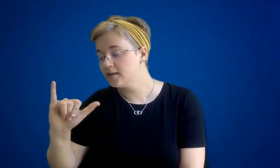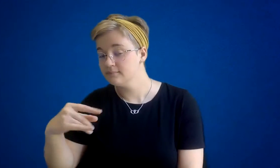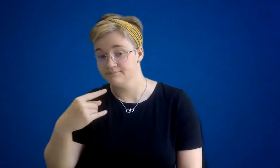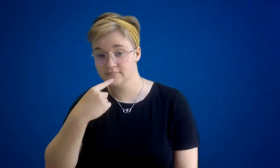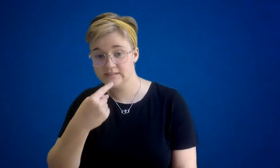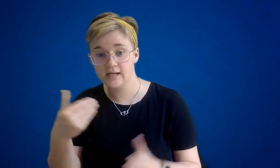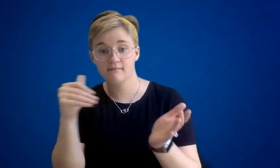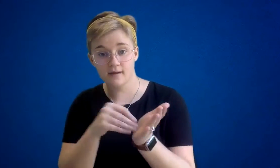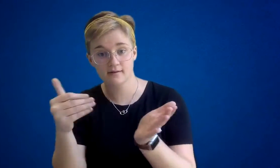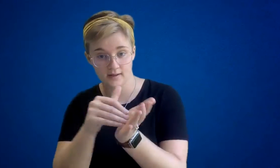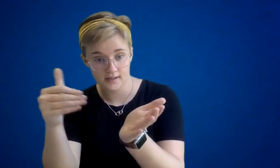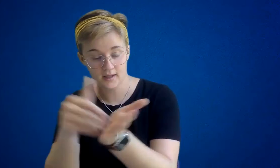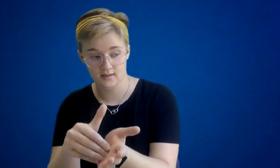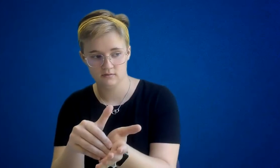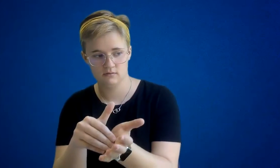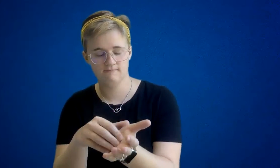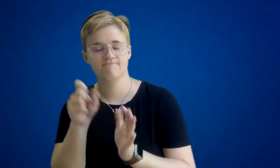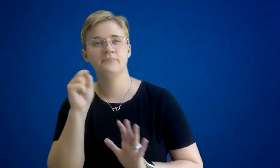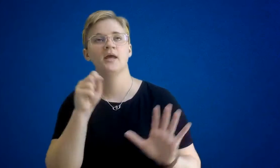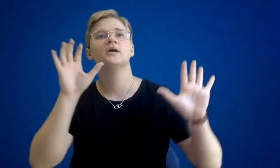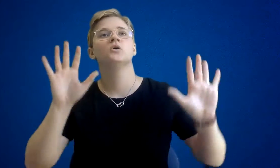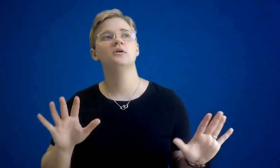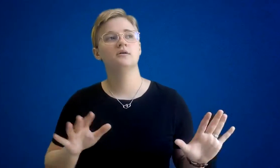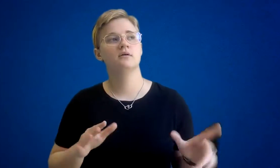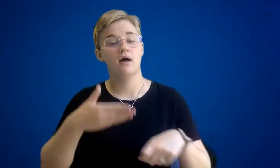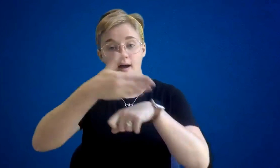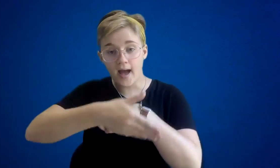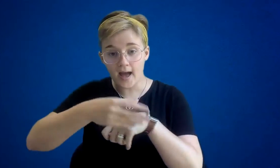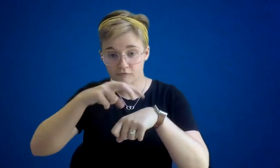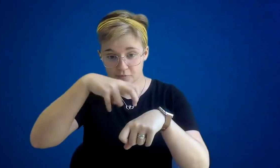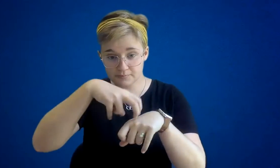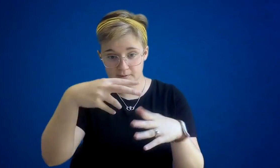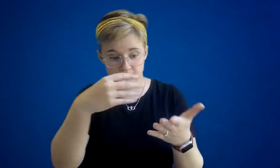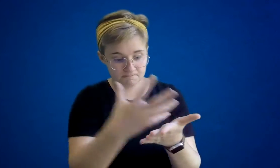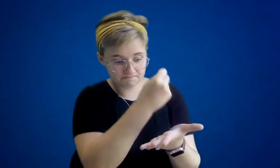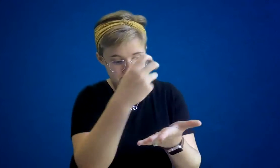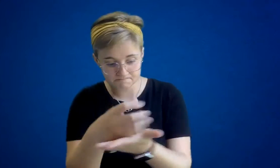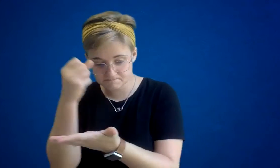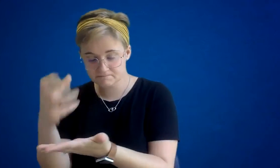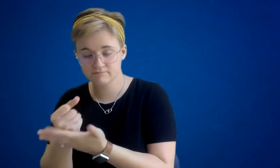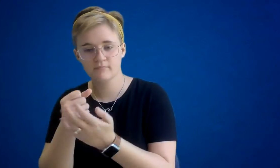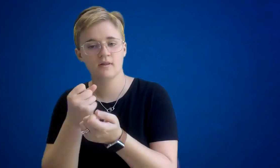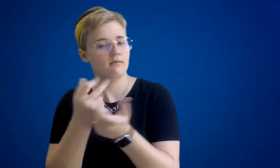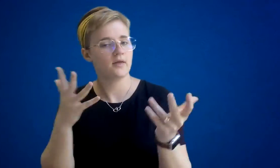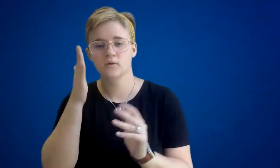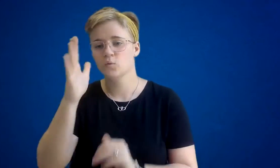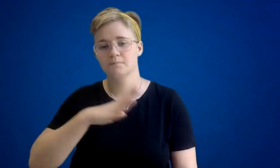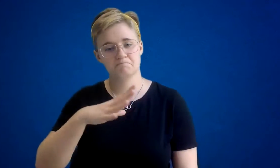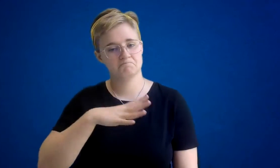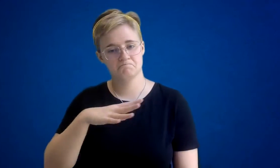again. Yes, after the harvest, everything would be all right. Little Willie was sure of it.